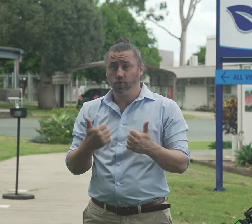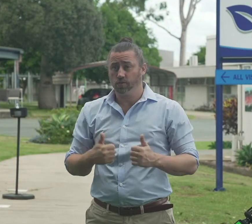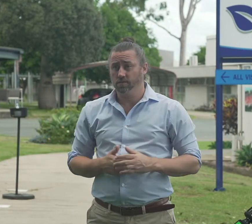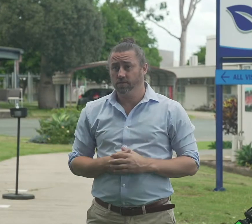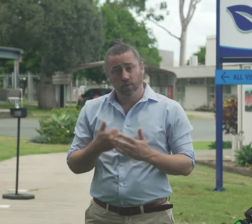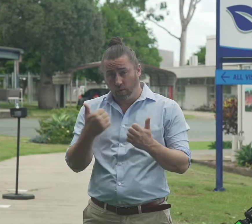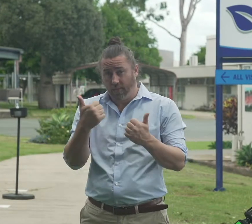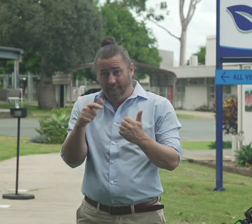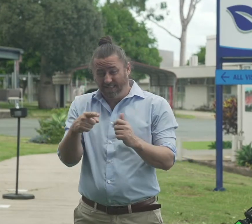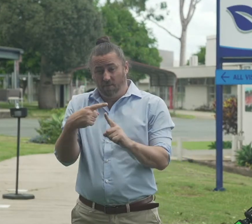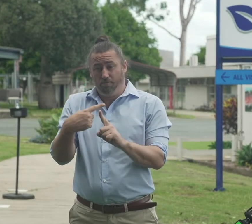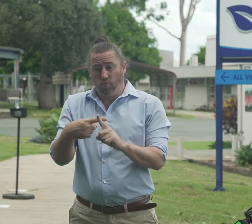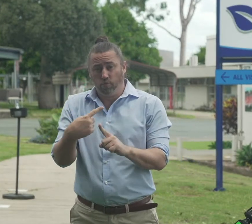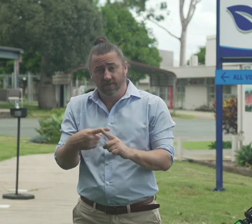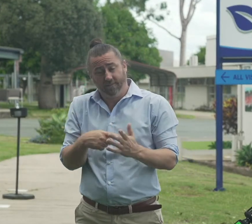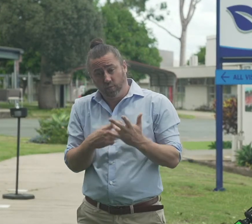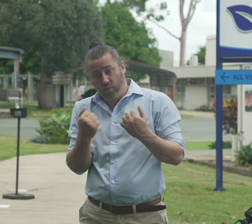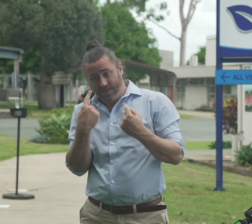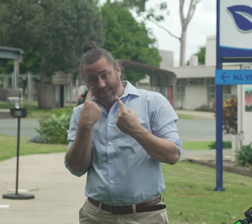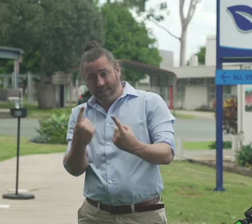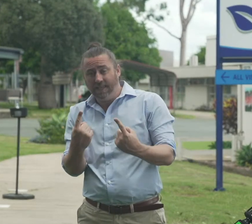certainly good news that peak has passed.